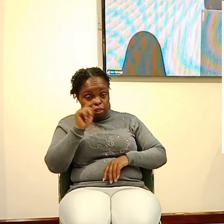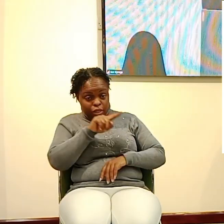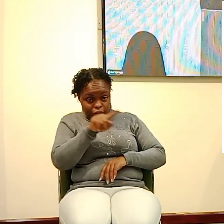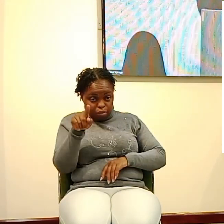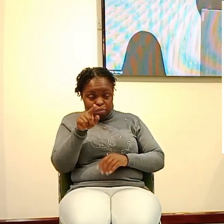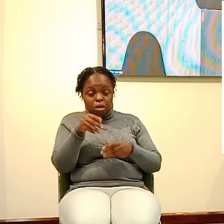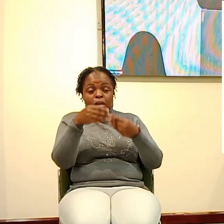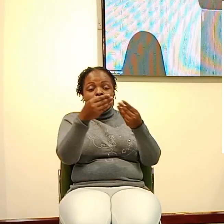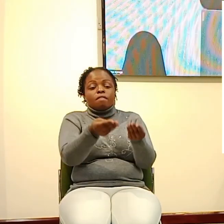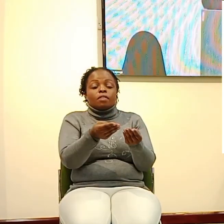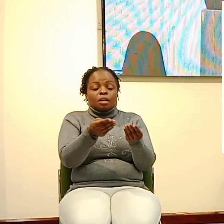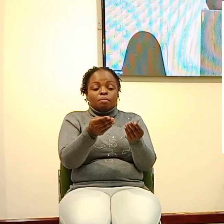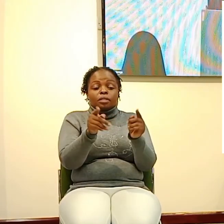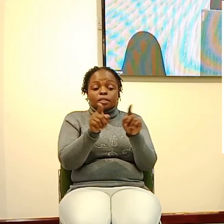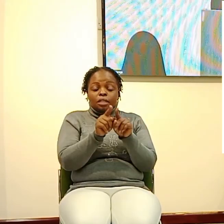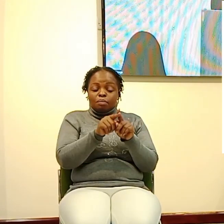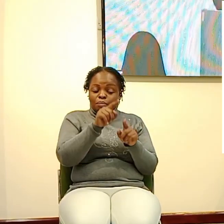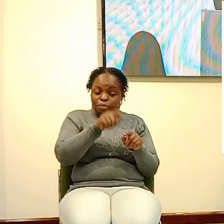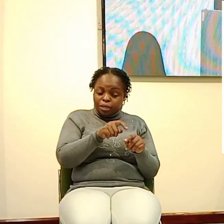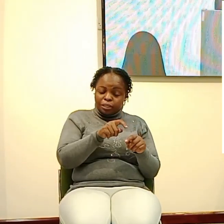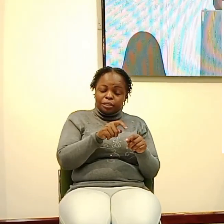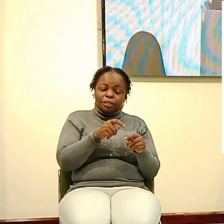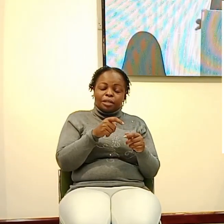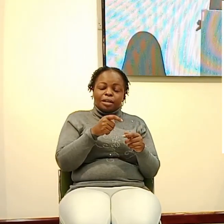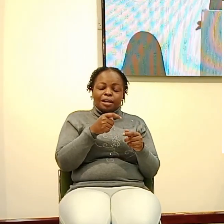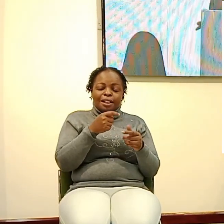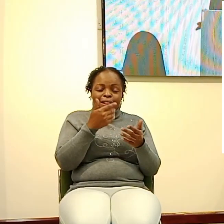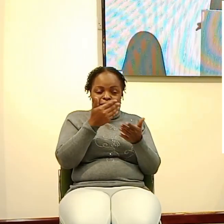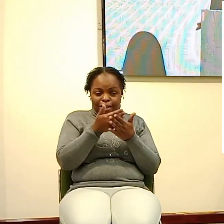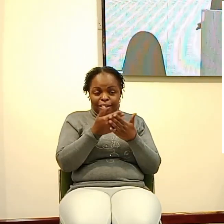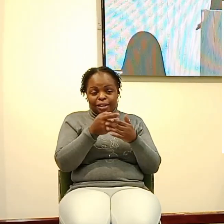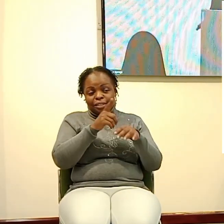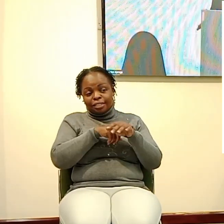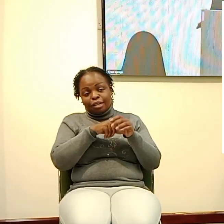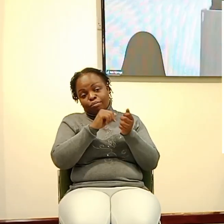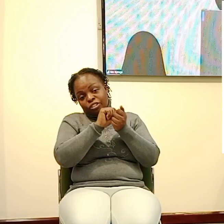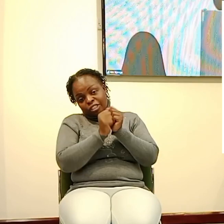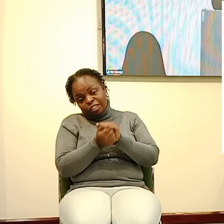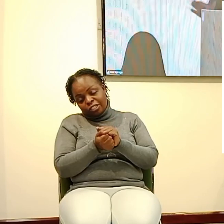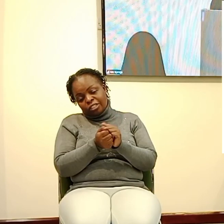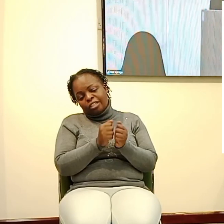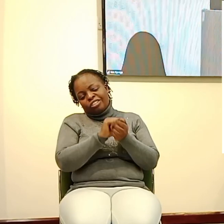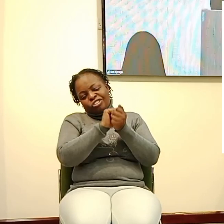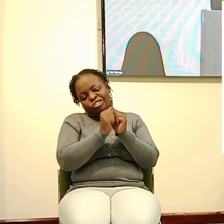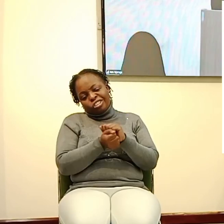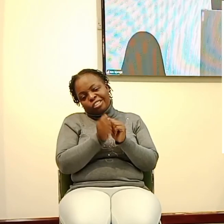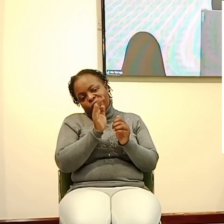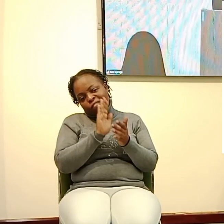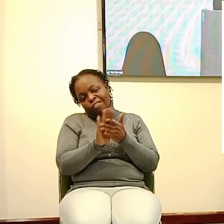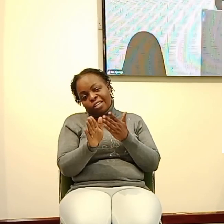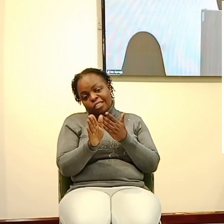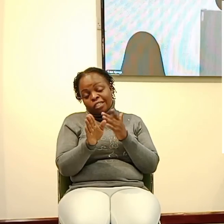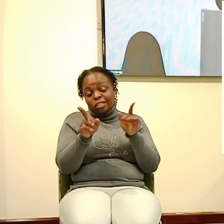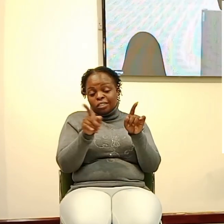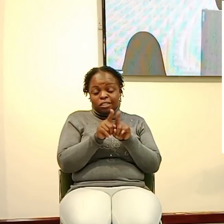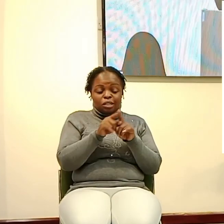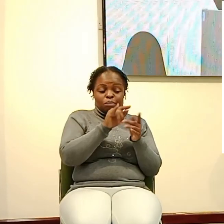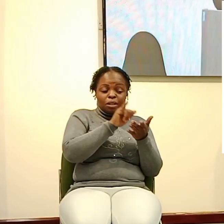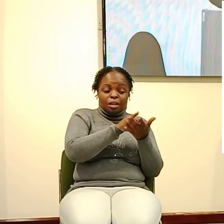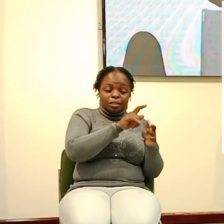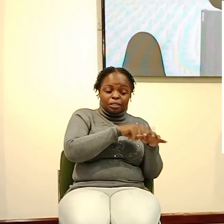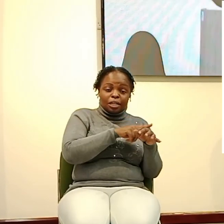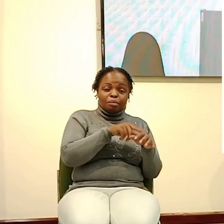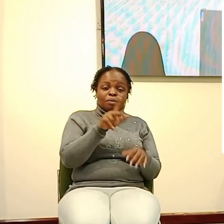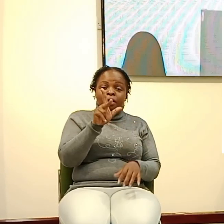okay? But let's also appreciate the times have changed, right? They've changed significantly because even at that time,